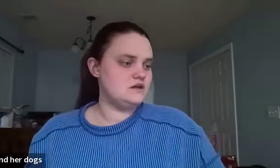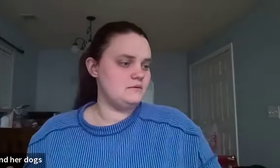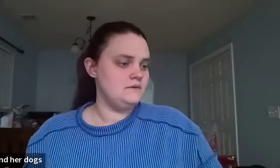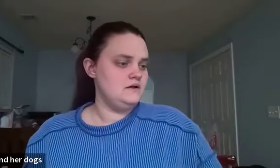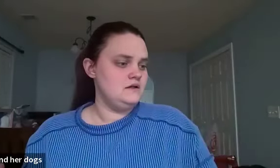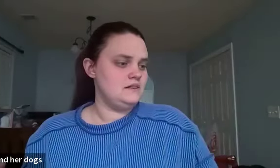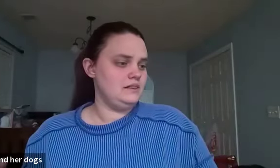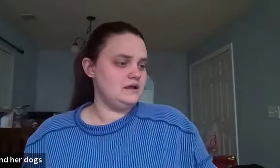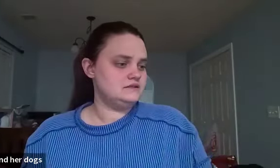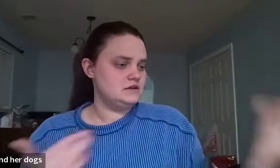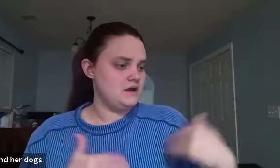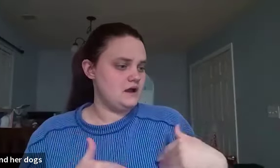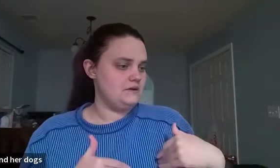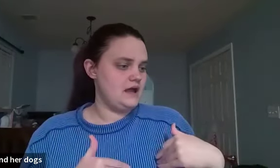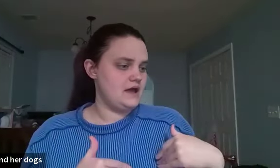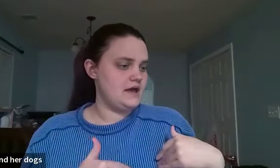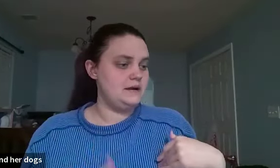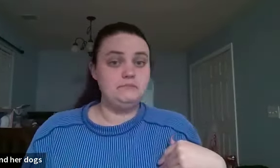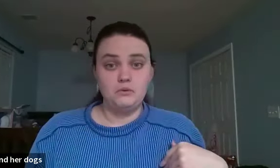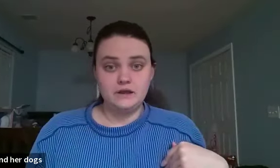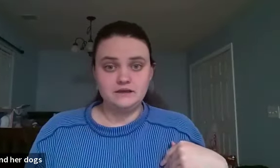So let's go back. We had boy,